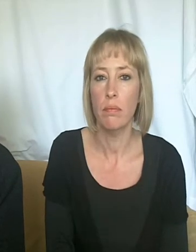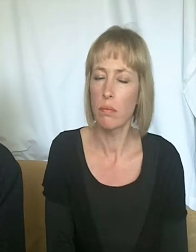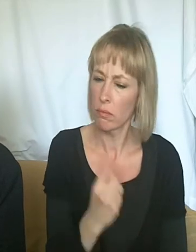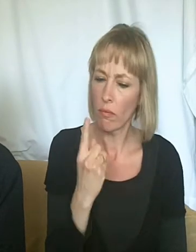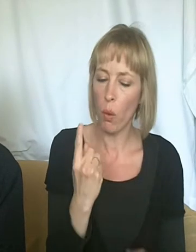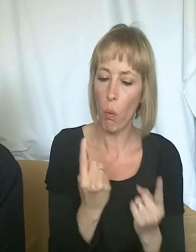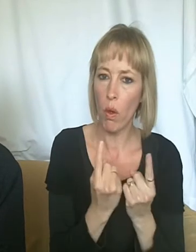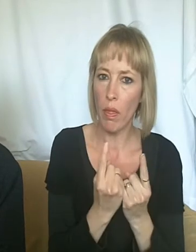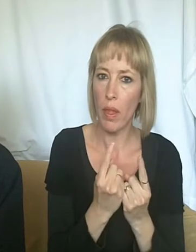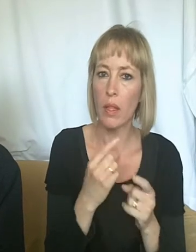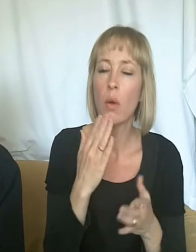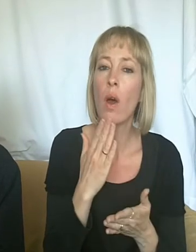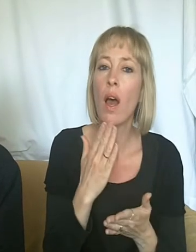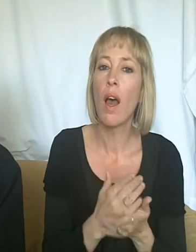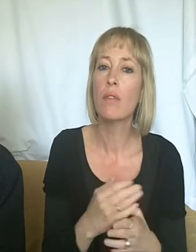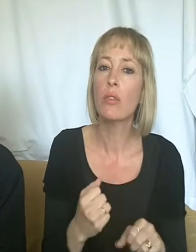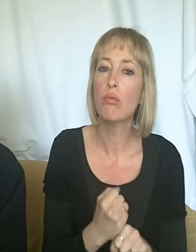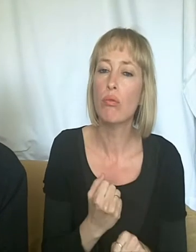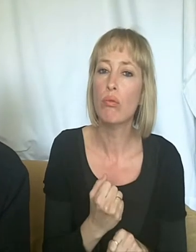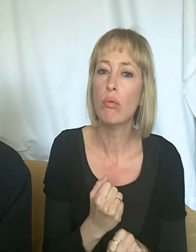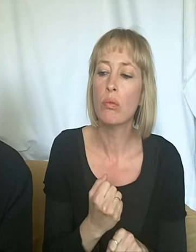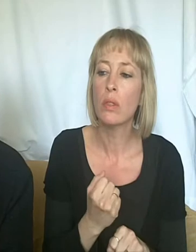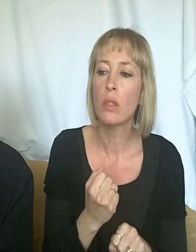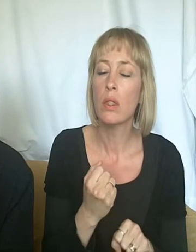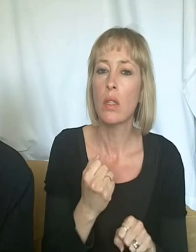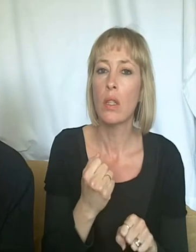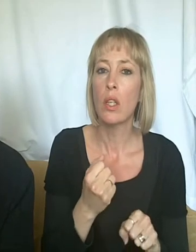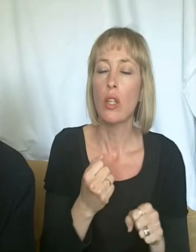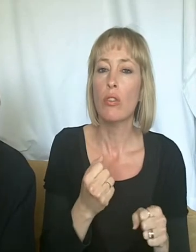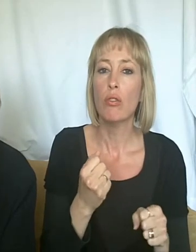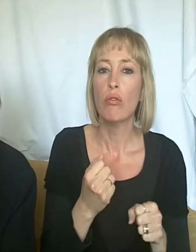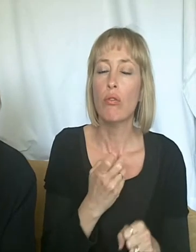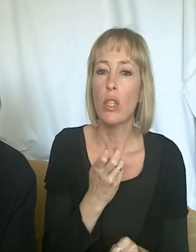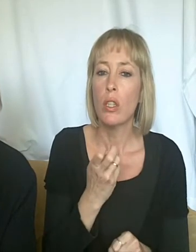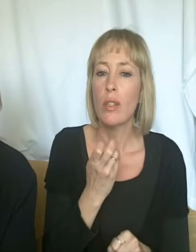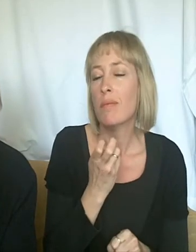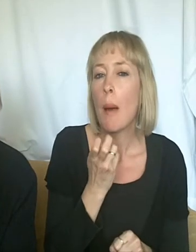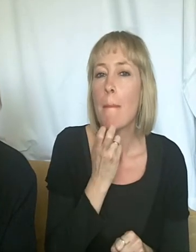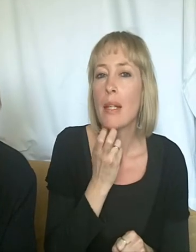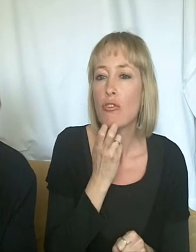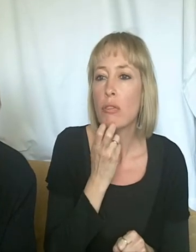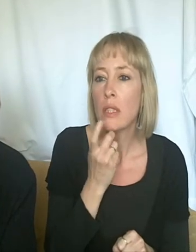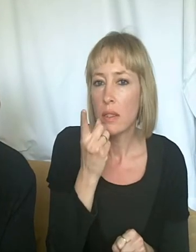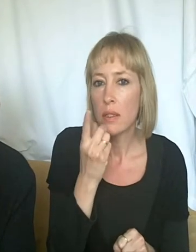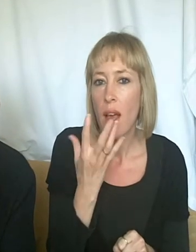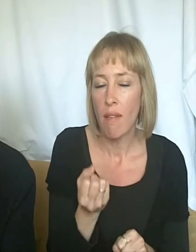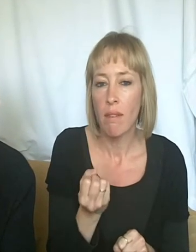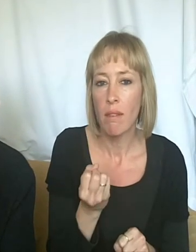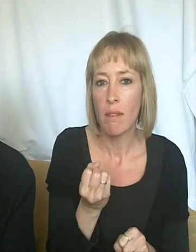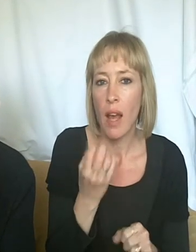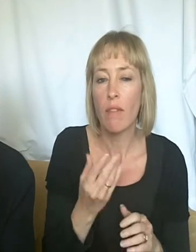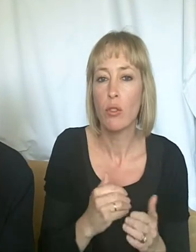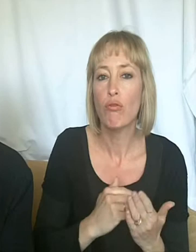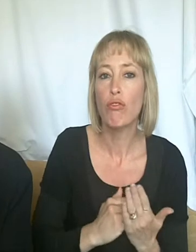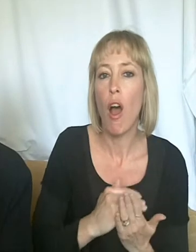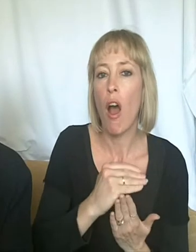things we have to do with electronic cigarettes is to charge them. So that is the battery,